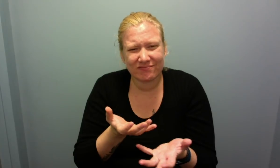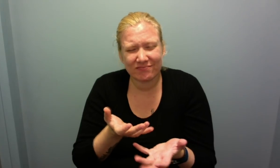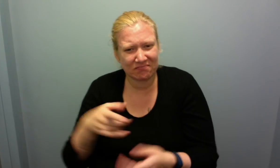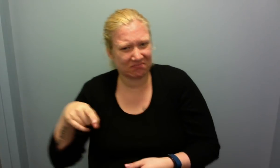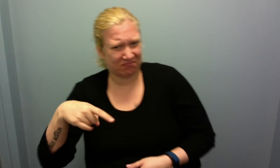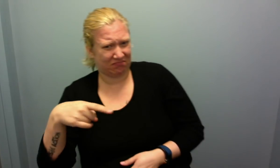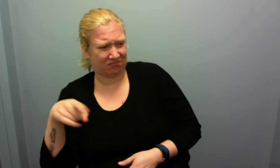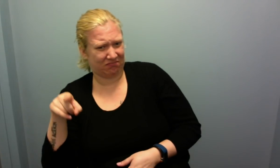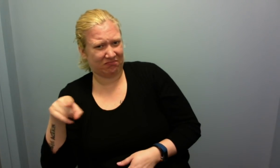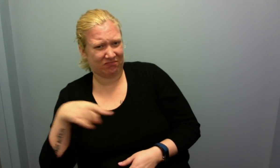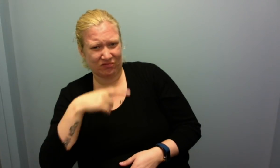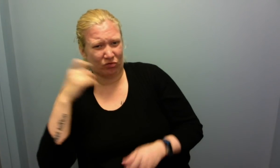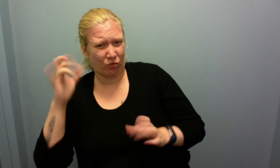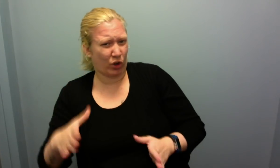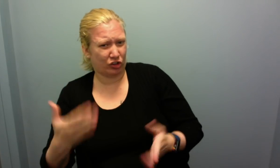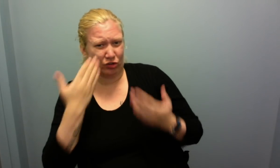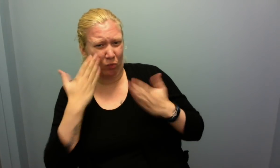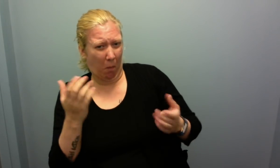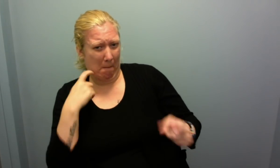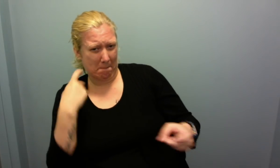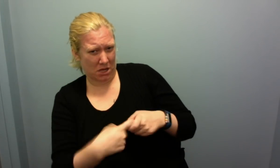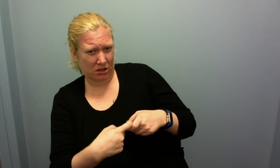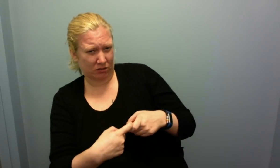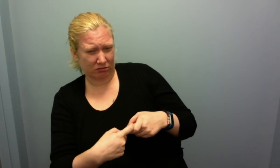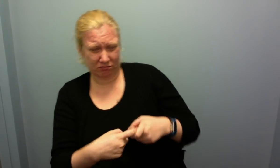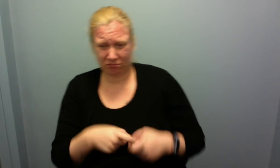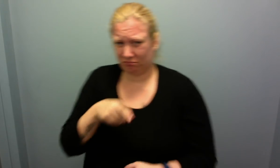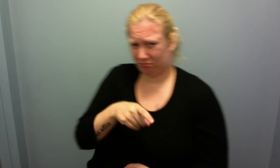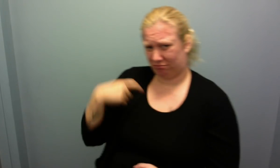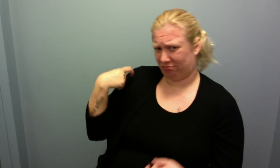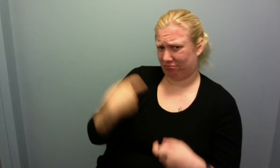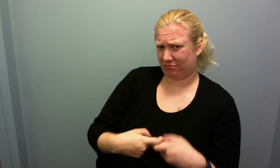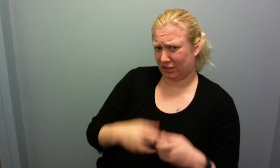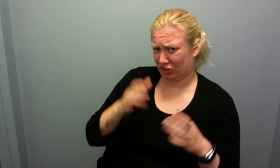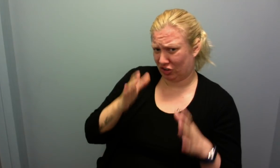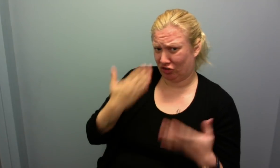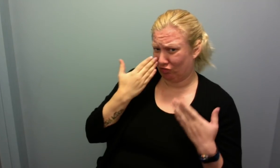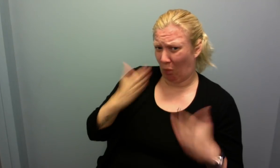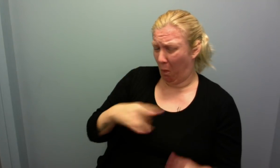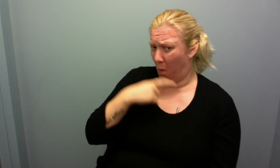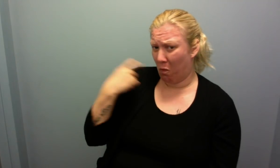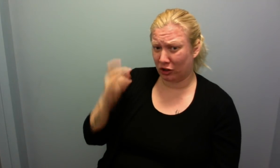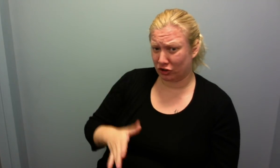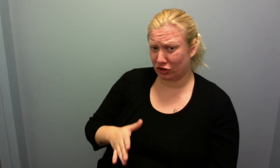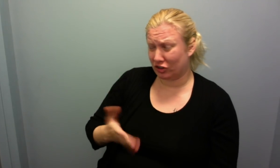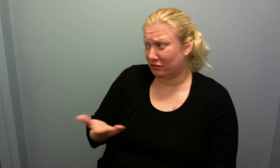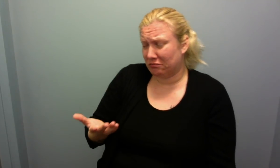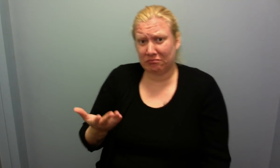but the Russian speaker doesn't know Spanish. The Spanish speaker doesn't know Russian, so how are these